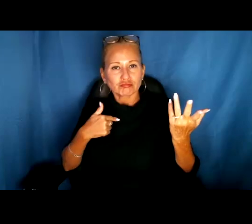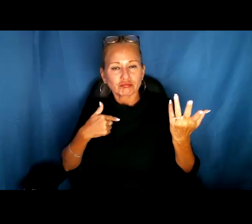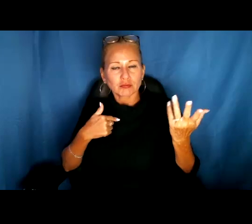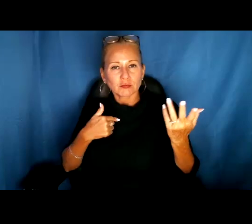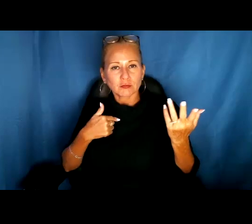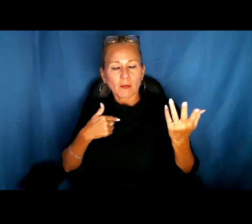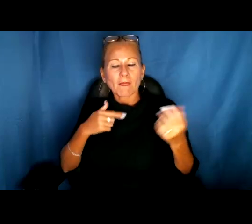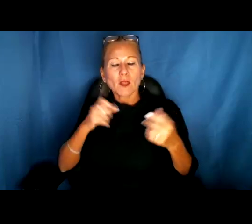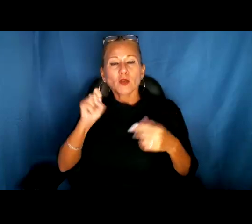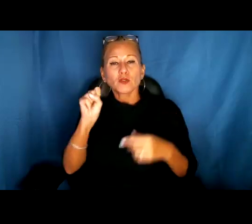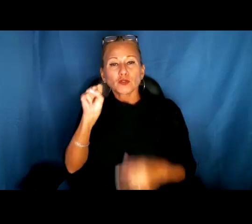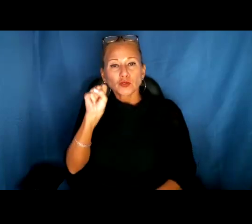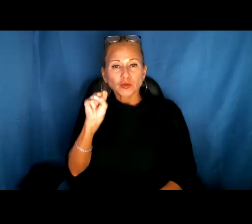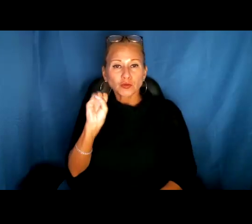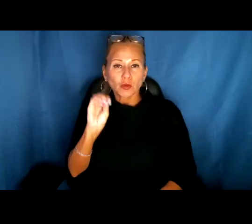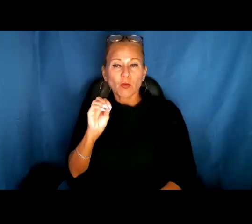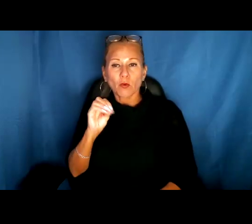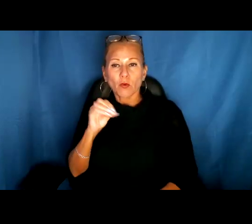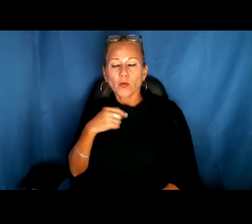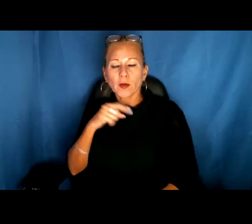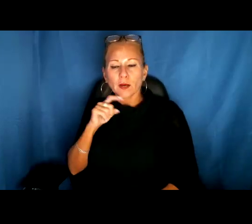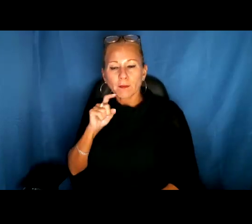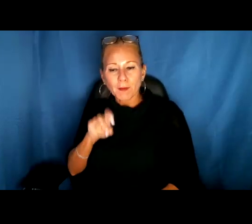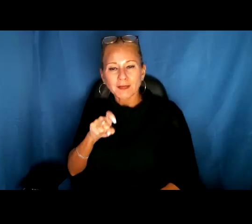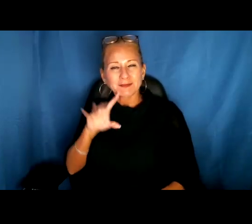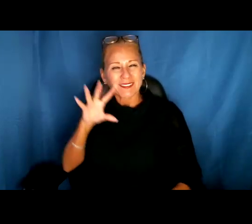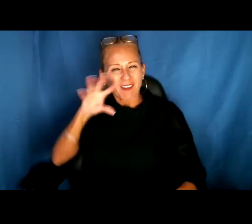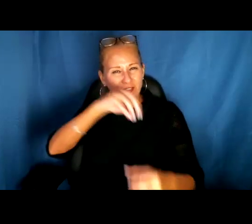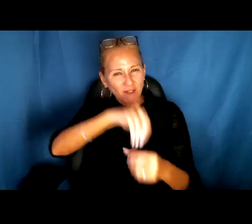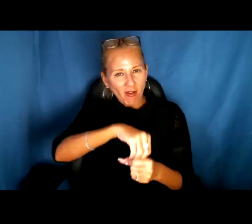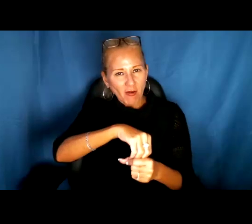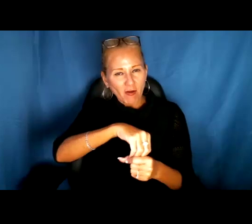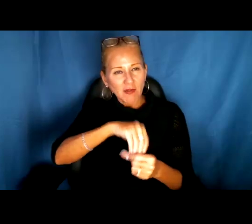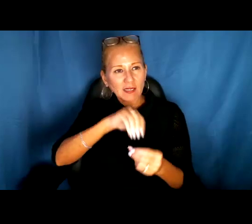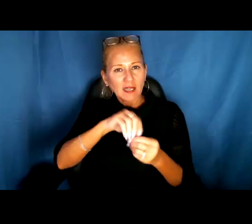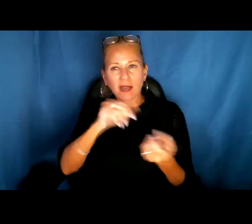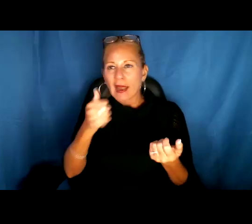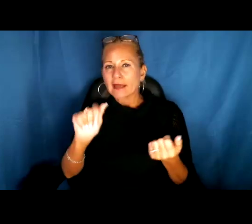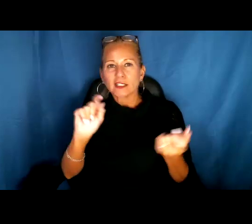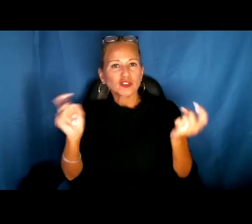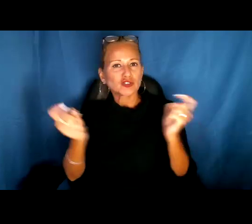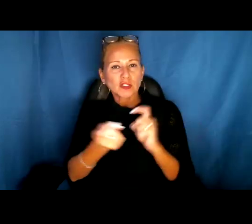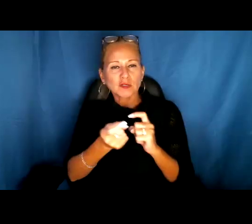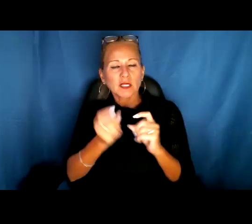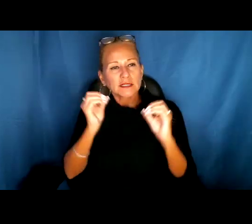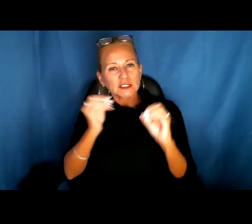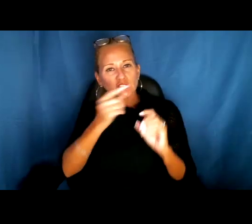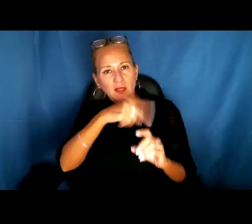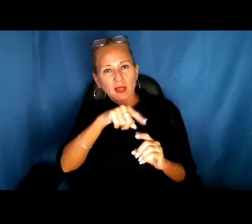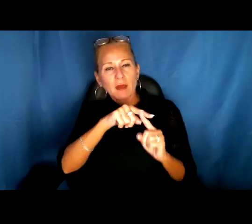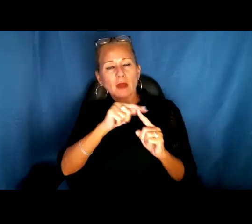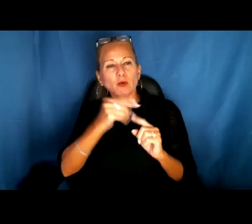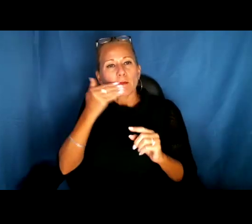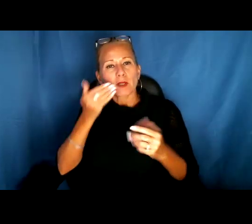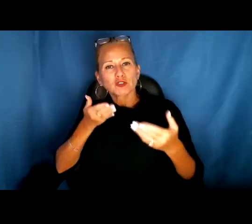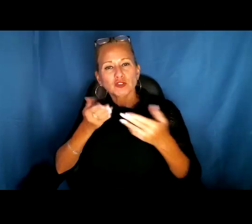experts. So we must be involved in the change and in teaching them how to best